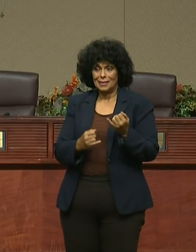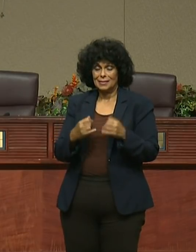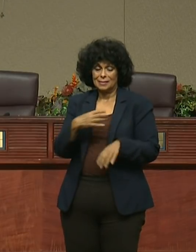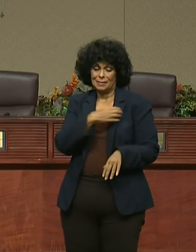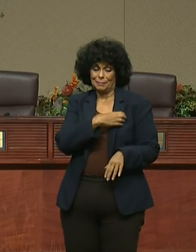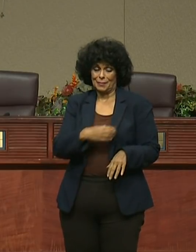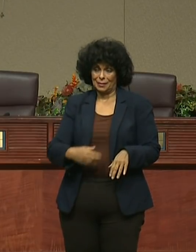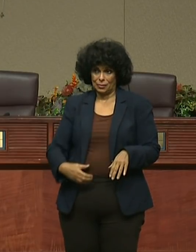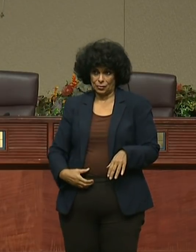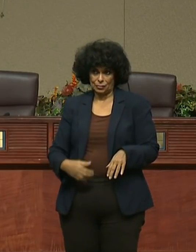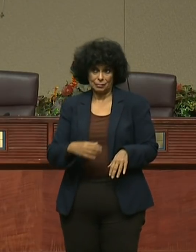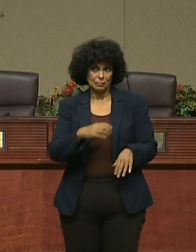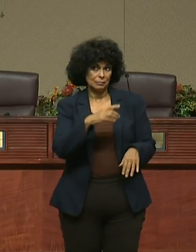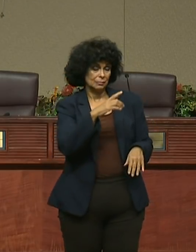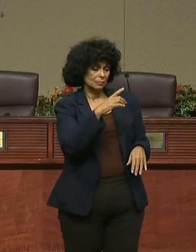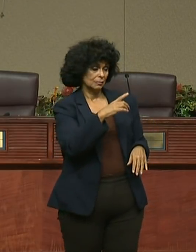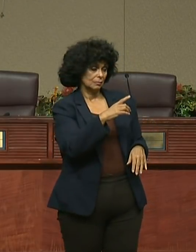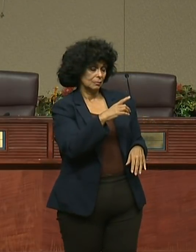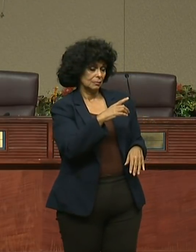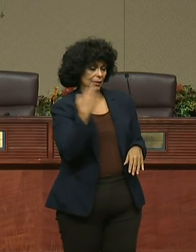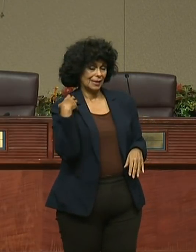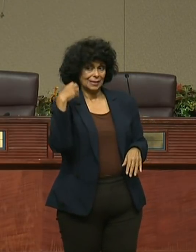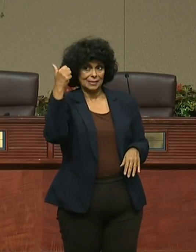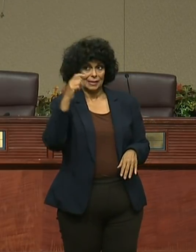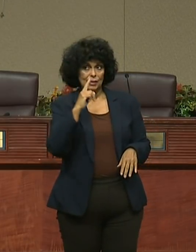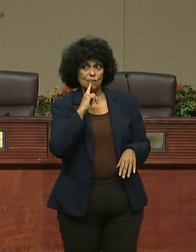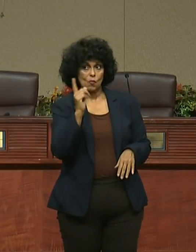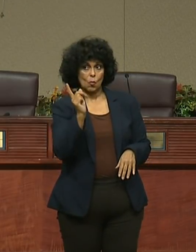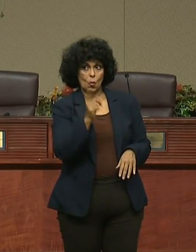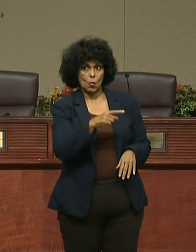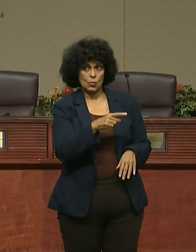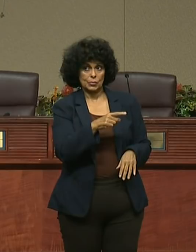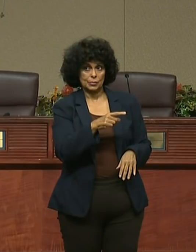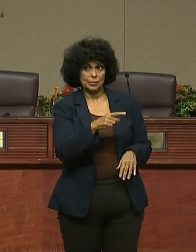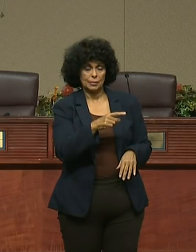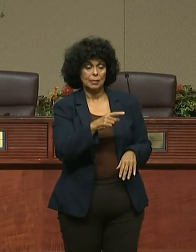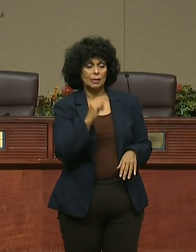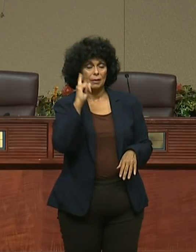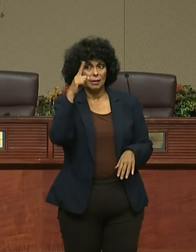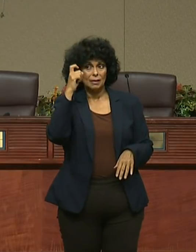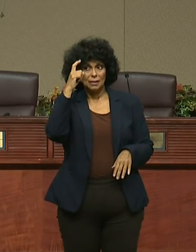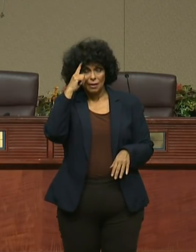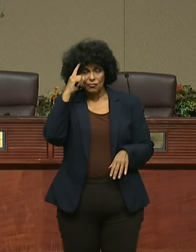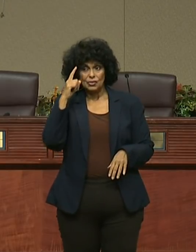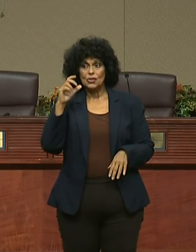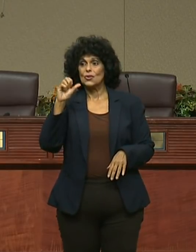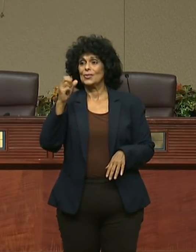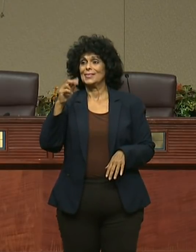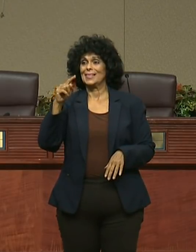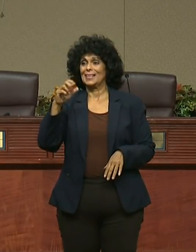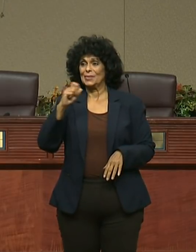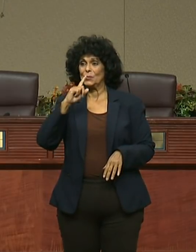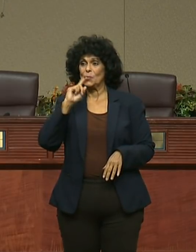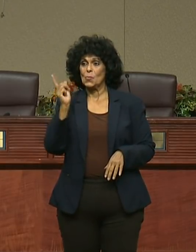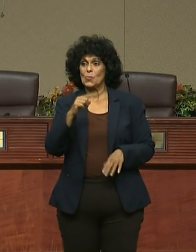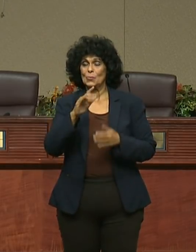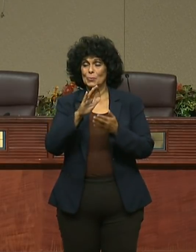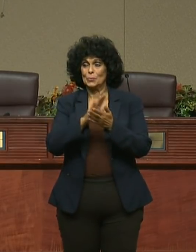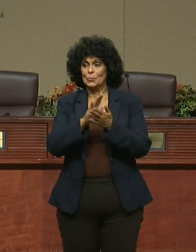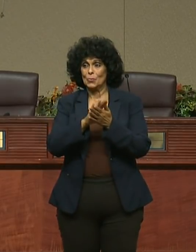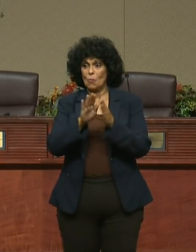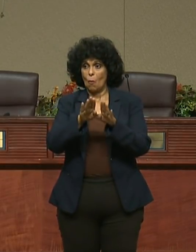executive order, I believe he's referencing, that came down from Governor DeSantis, requires schools to open August for brick and mortar